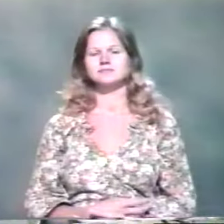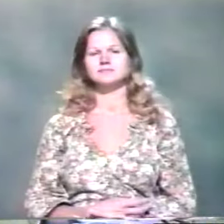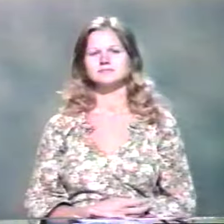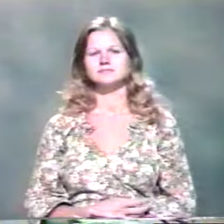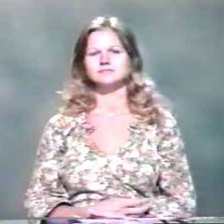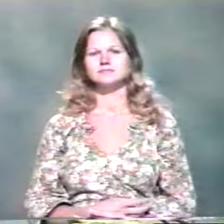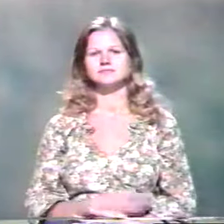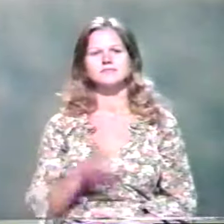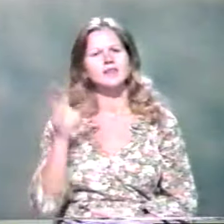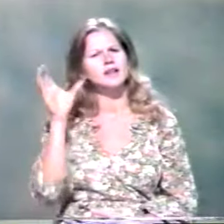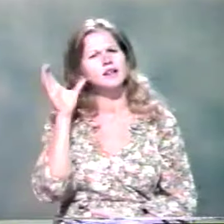Listen.